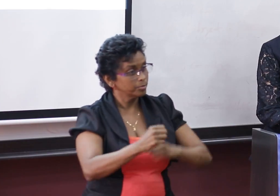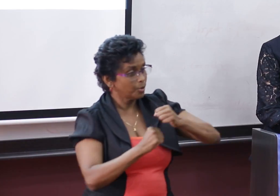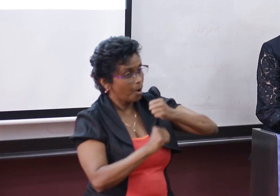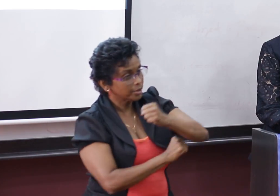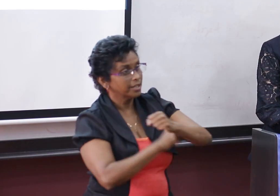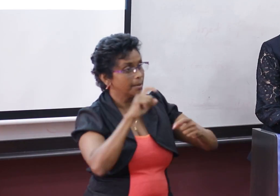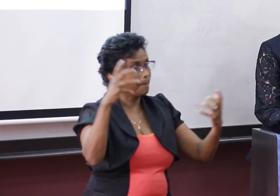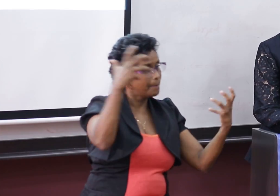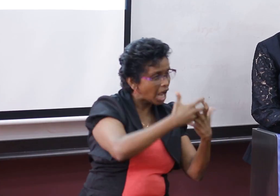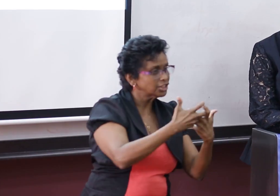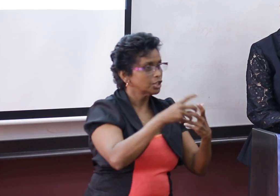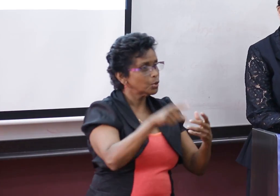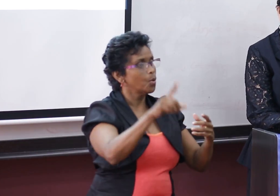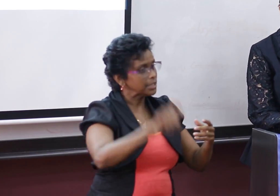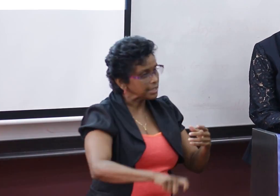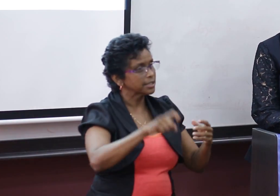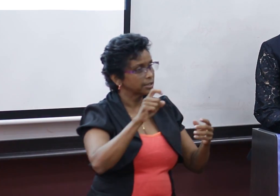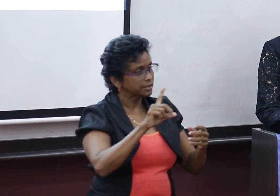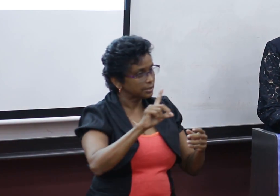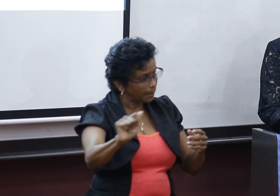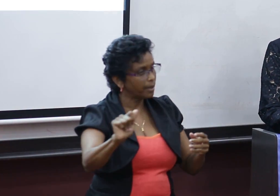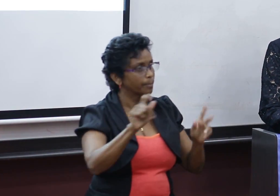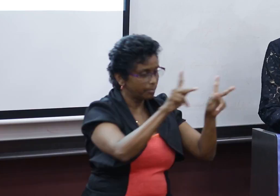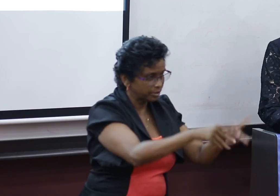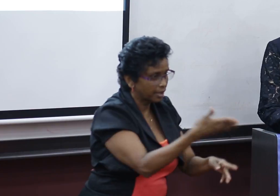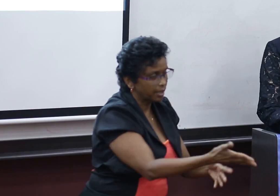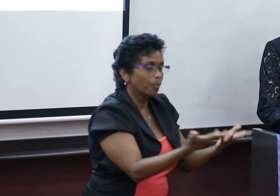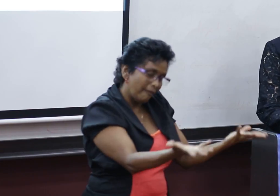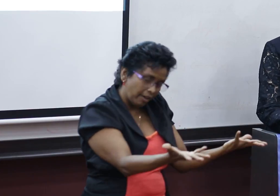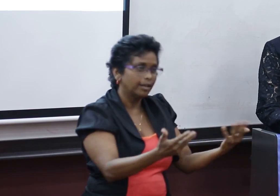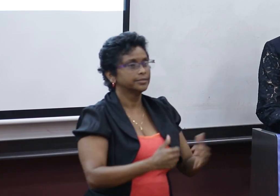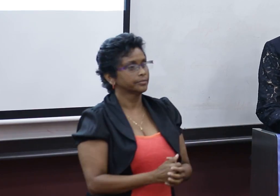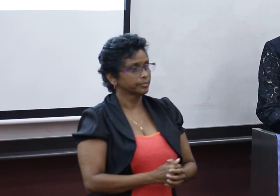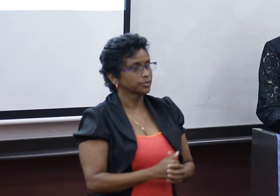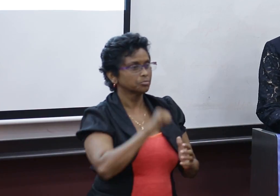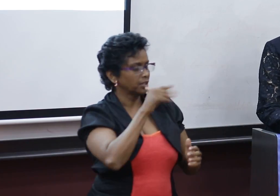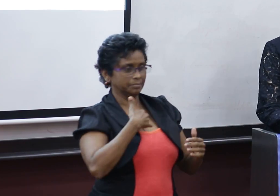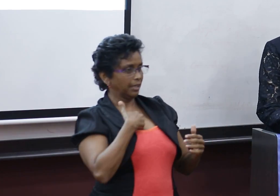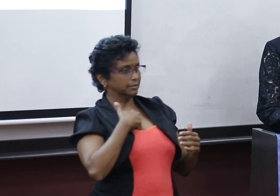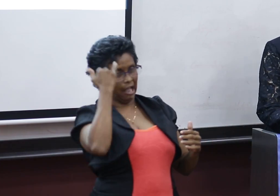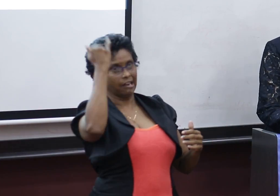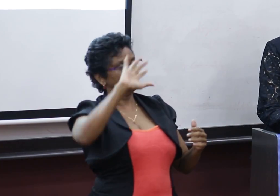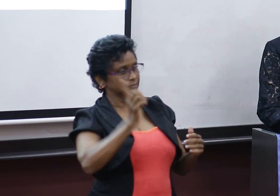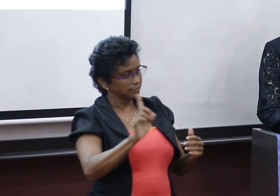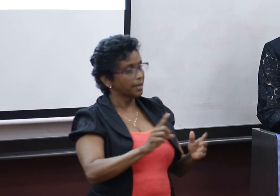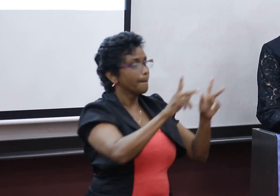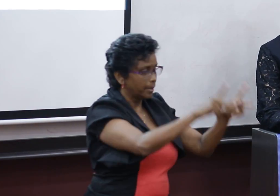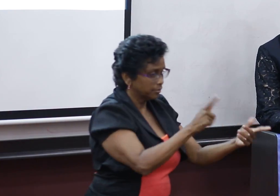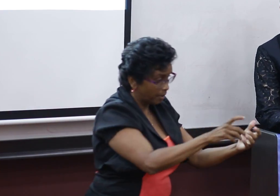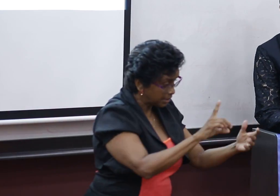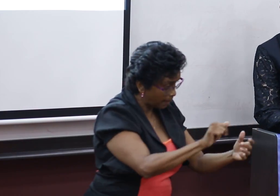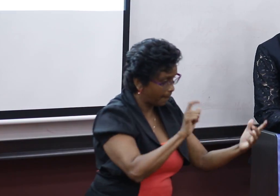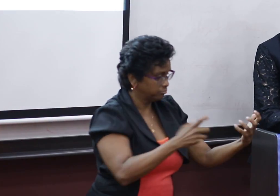with the disability, and the aim is to improve the quality of life of the person with the disability. So you're trying